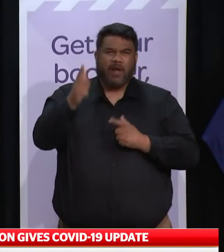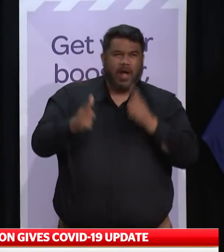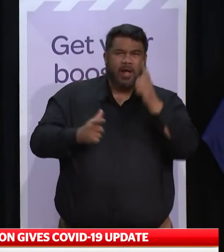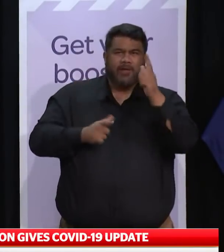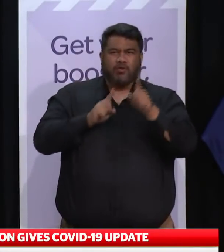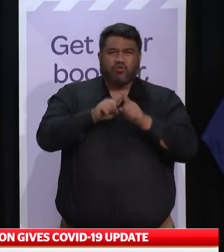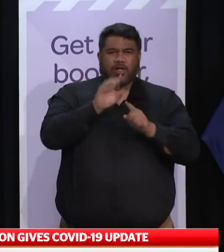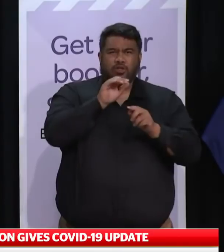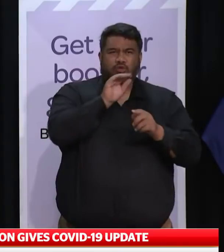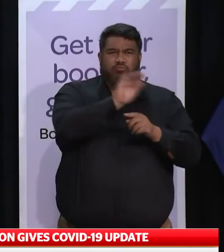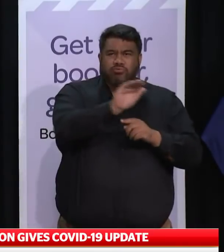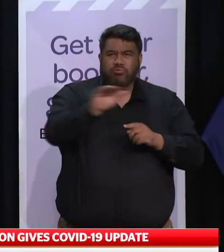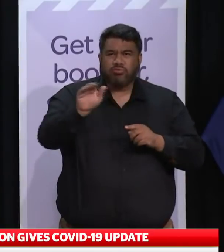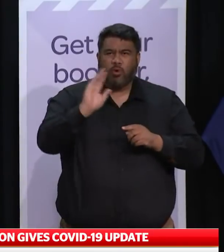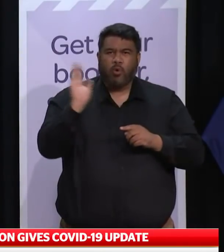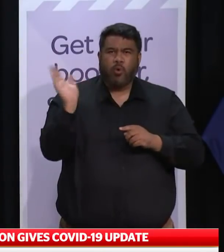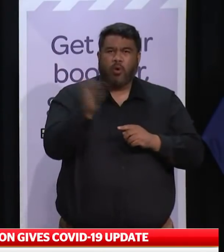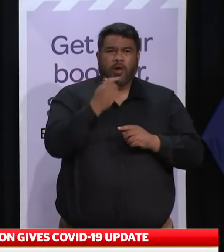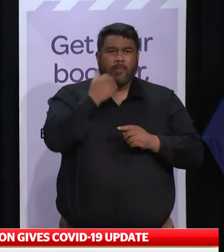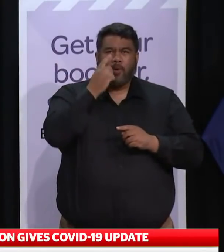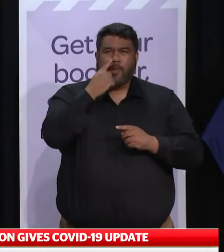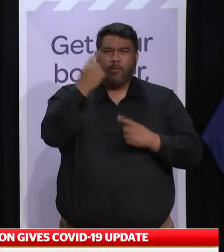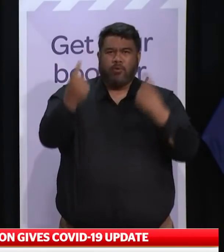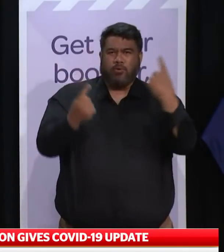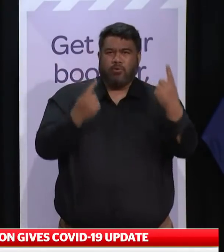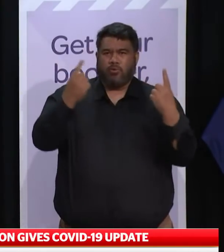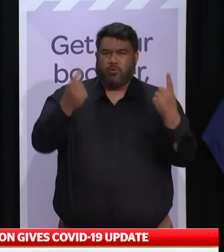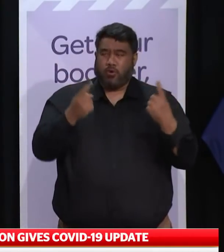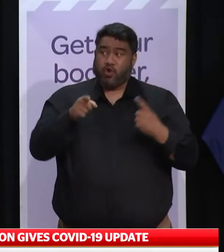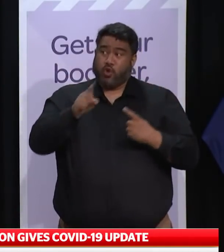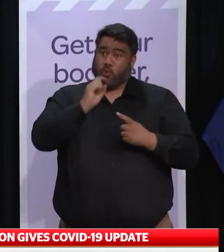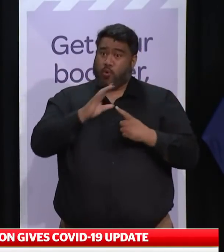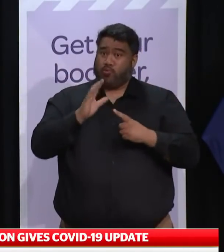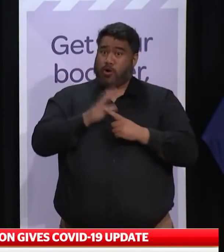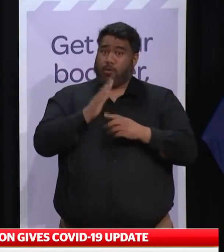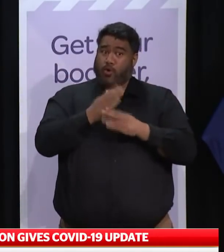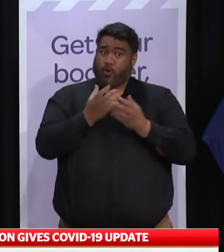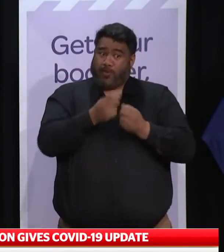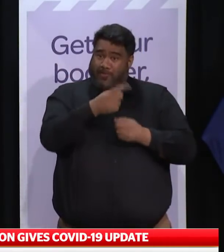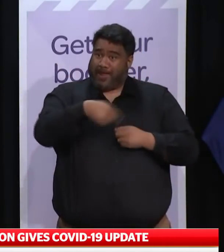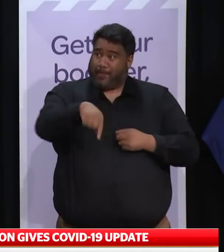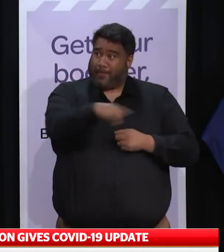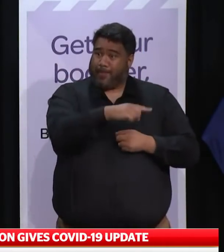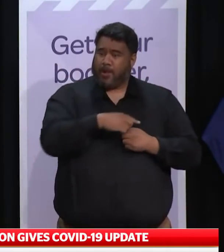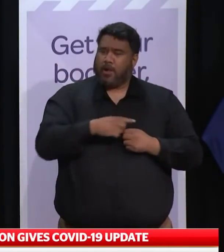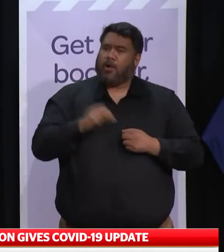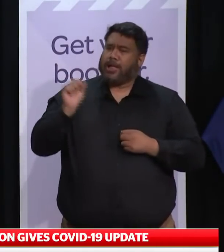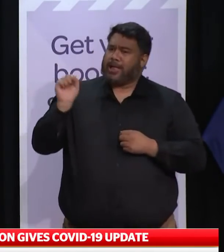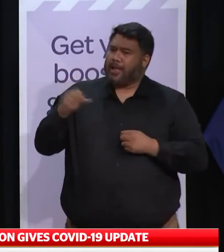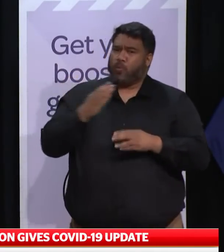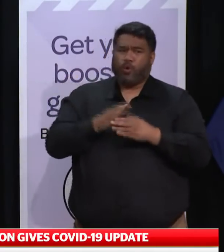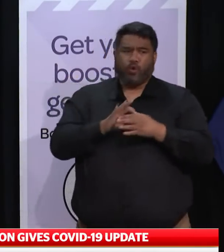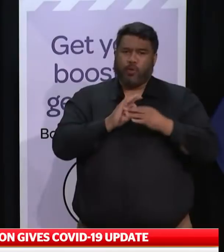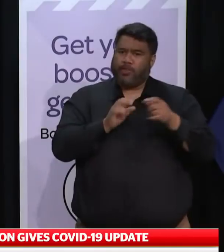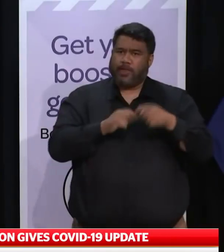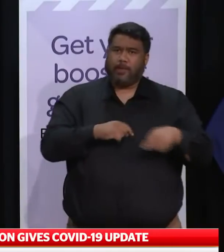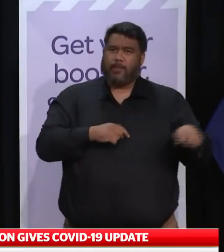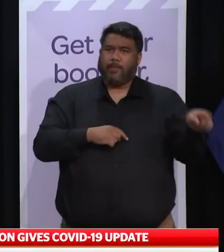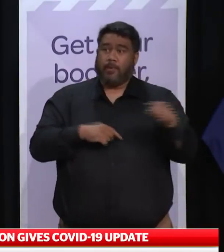they be prioritise those Māori providers? So we continue to work with Māori providers who have done a superb job